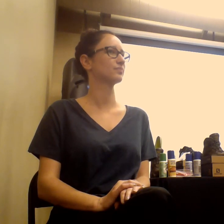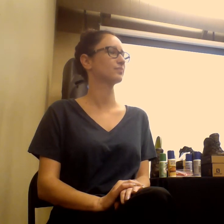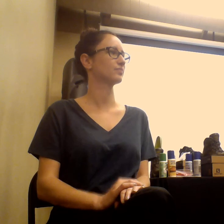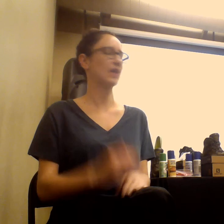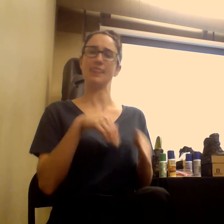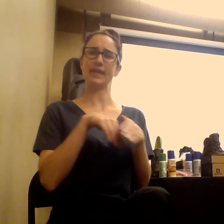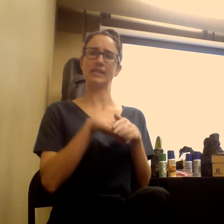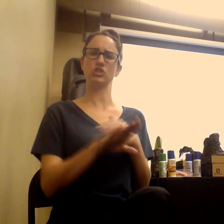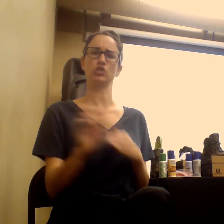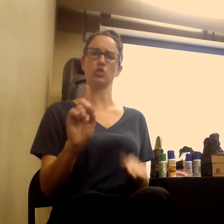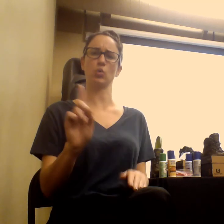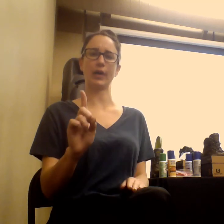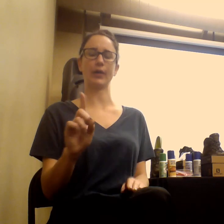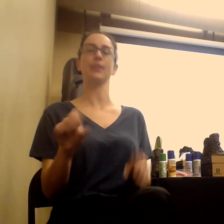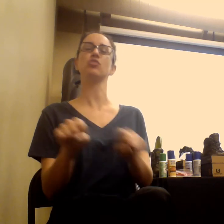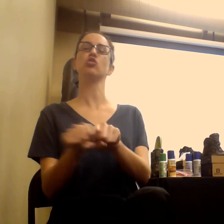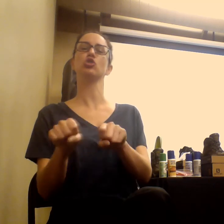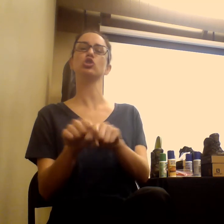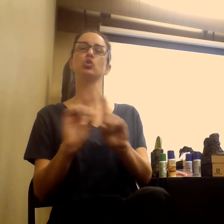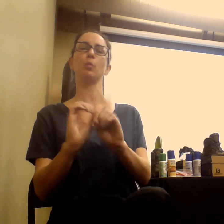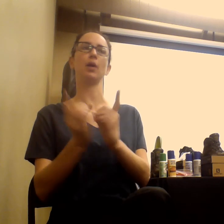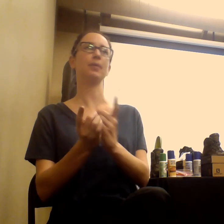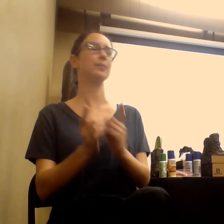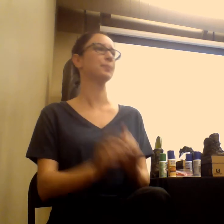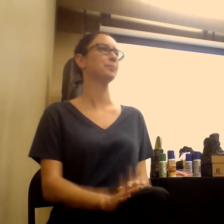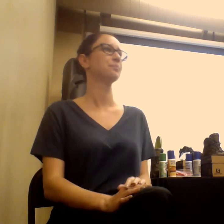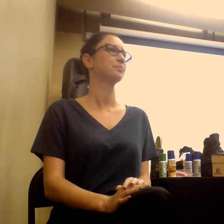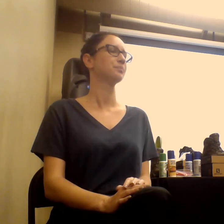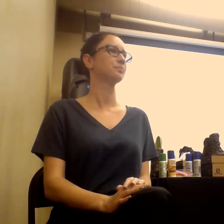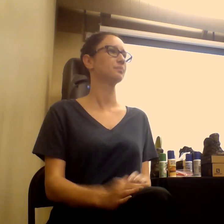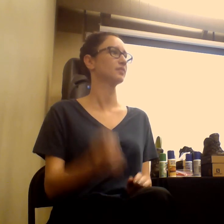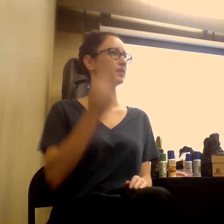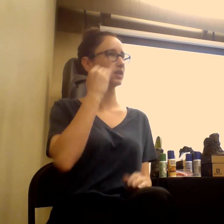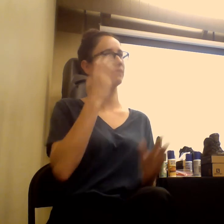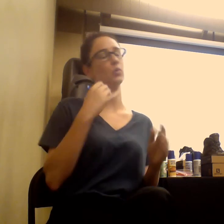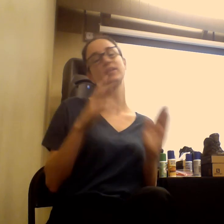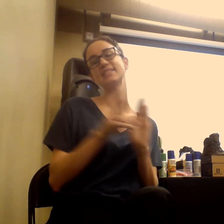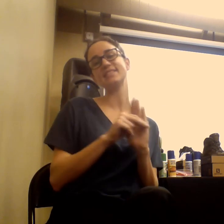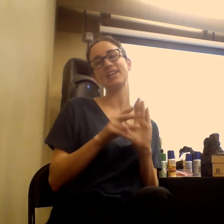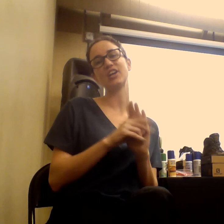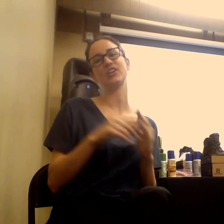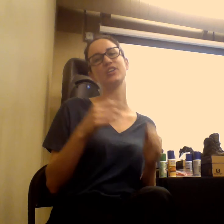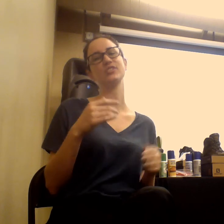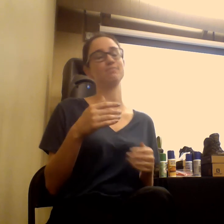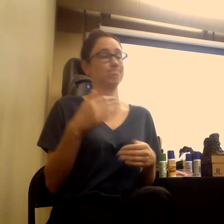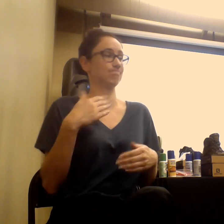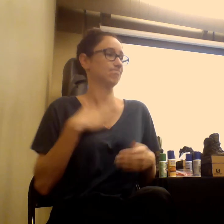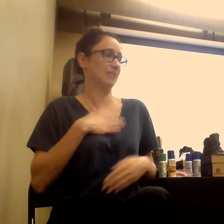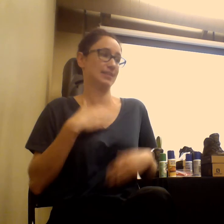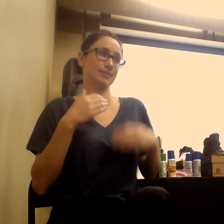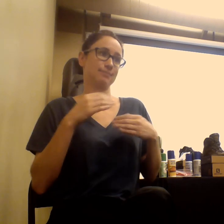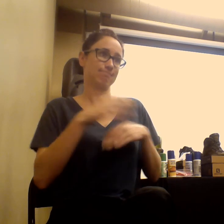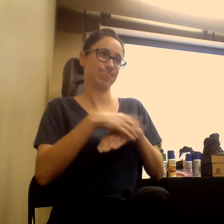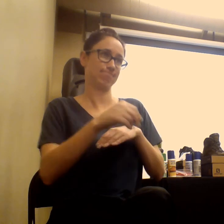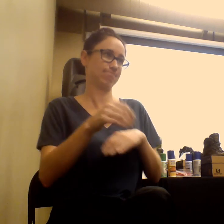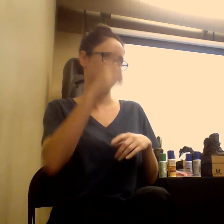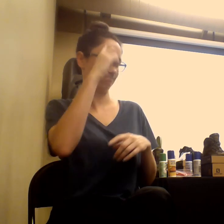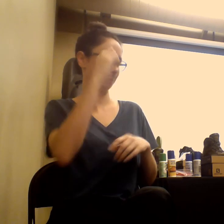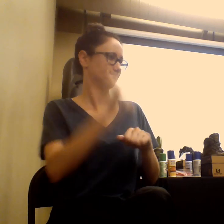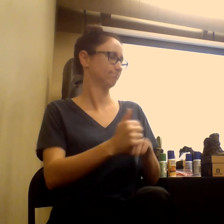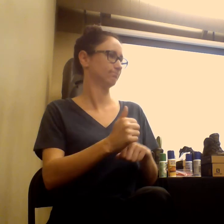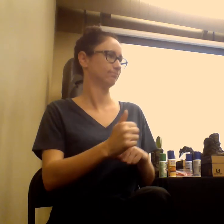department. So if anybody wants any more stickers, feel free, hand them out, give them to your friends. If you got any other class surveys, just put them on that back chair.